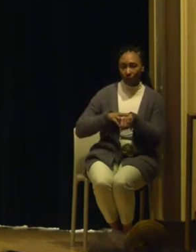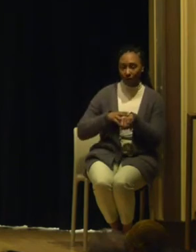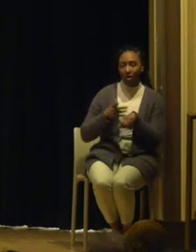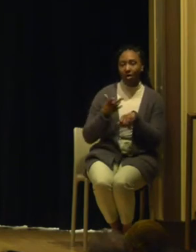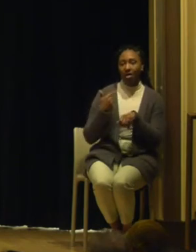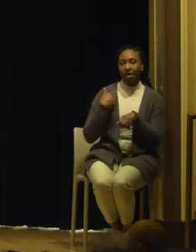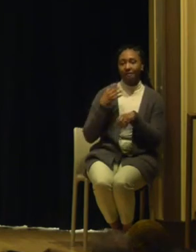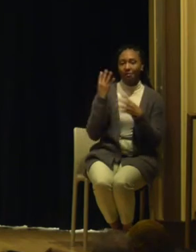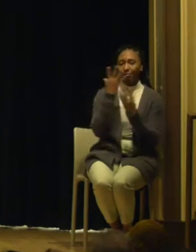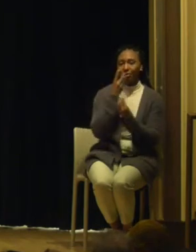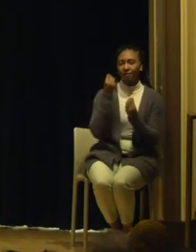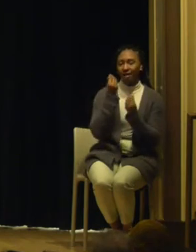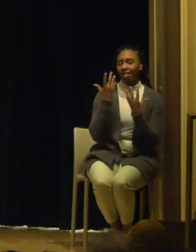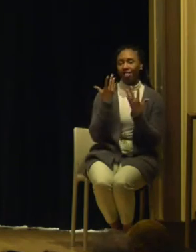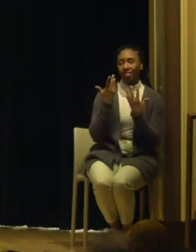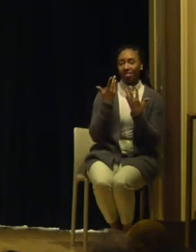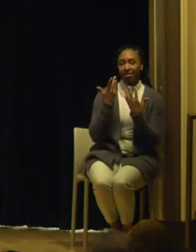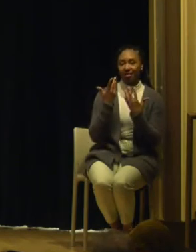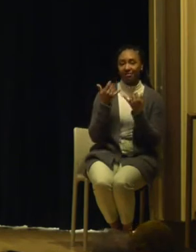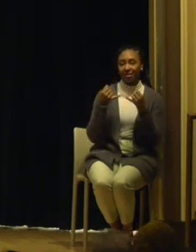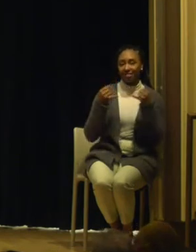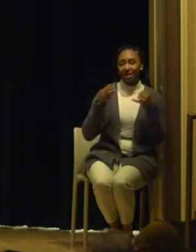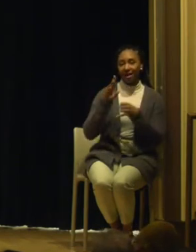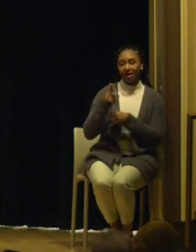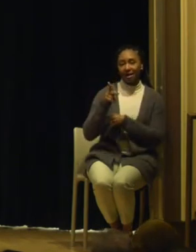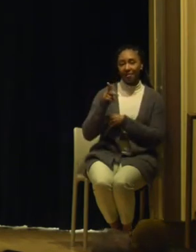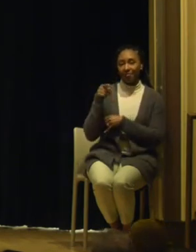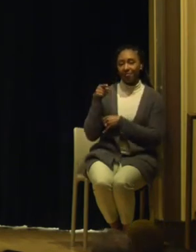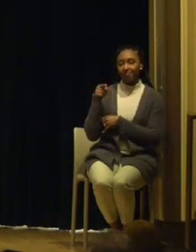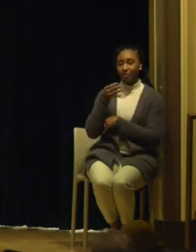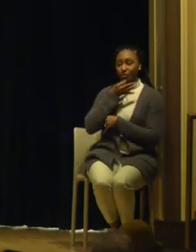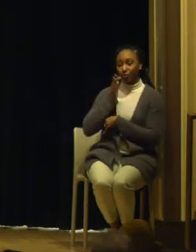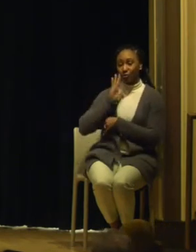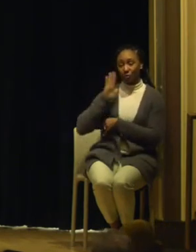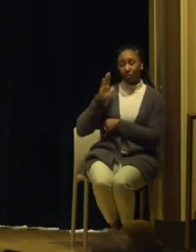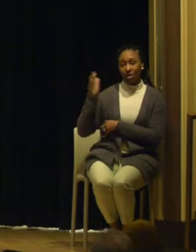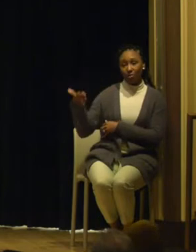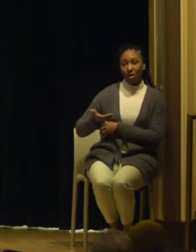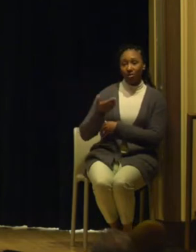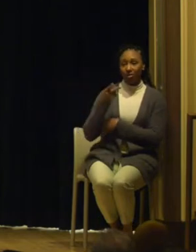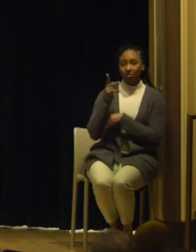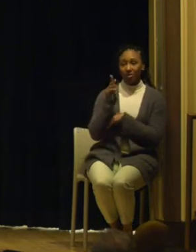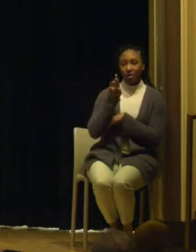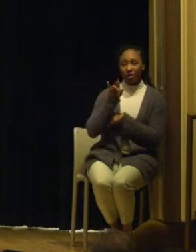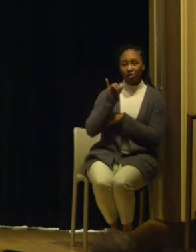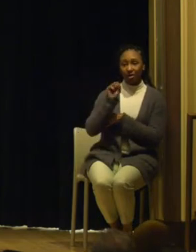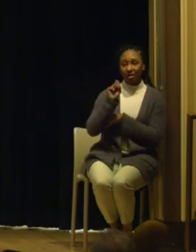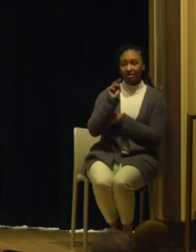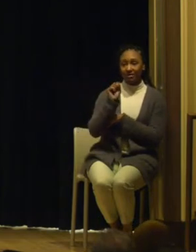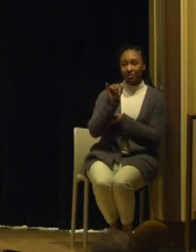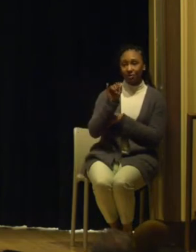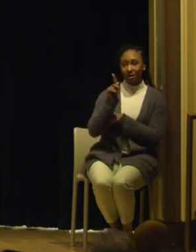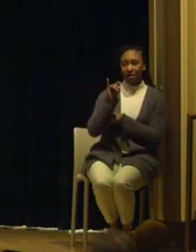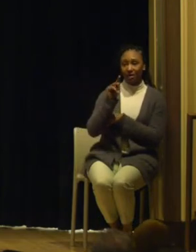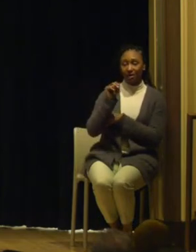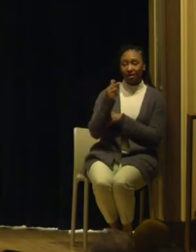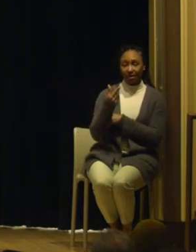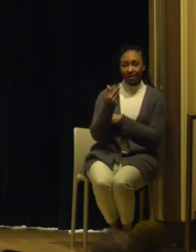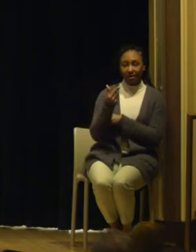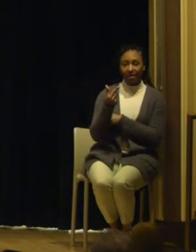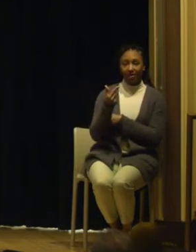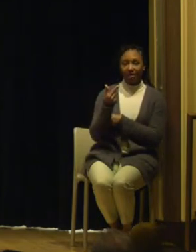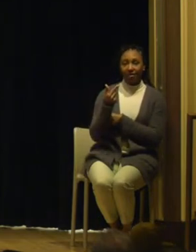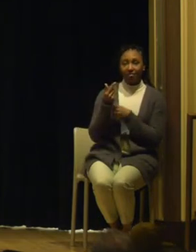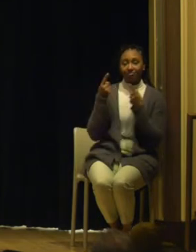lineup for you. Next week, we'll welcome Chrissy King to the Pratt Writers Live stage with her book, The Body Liberation Project. That's